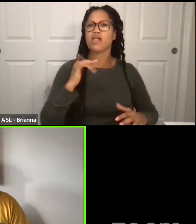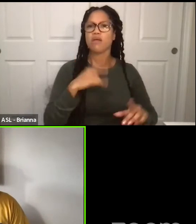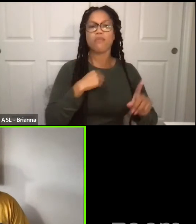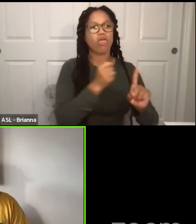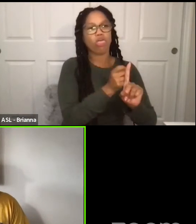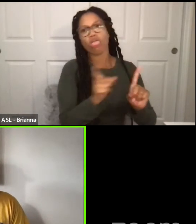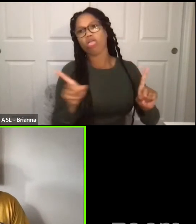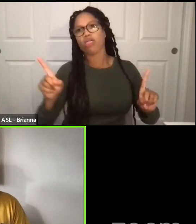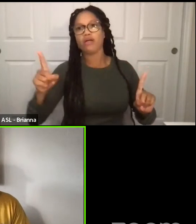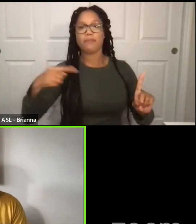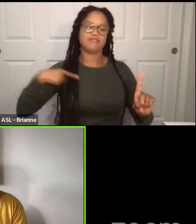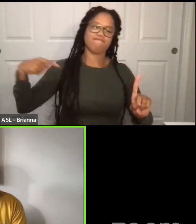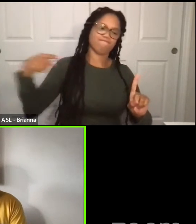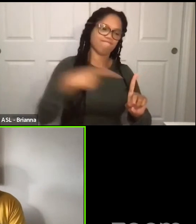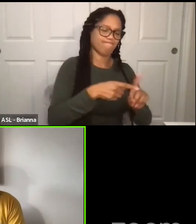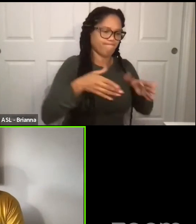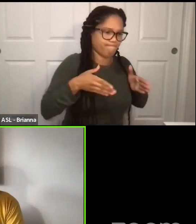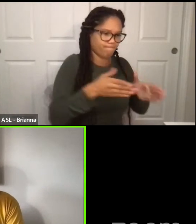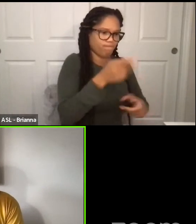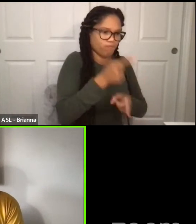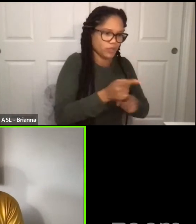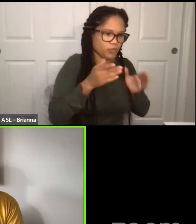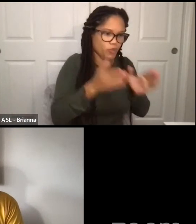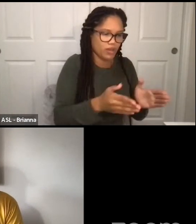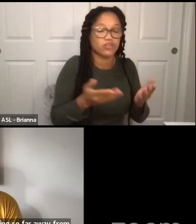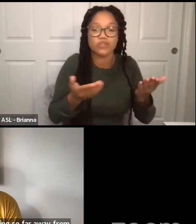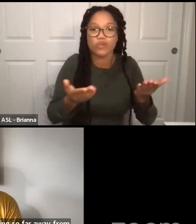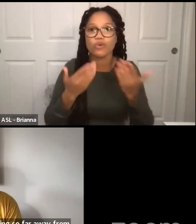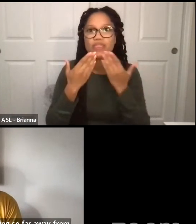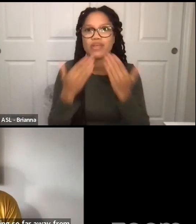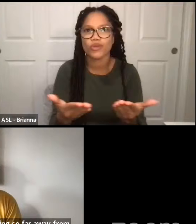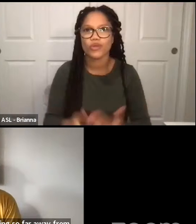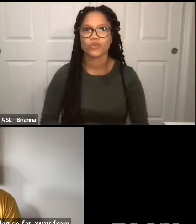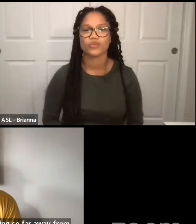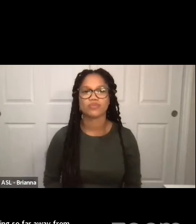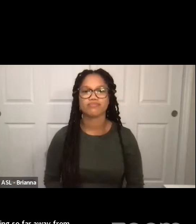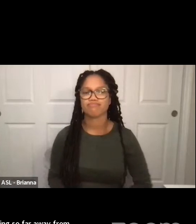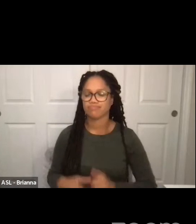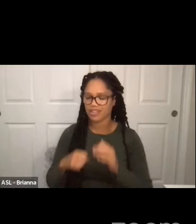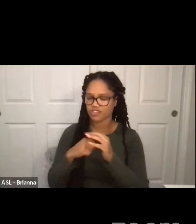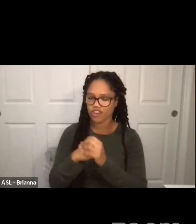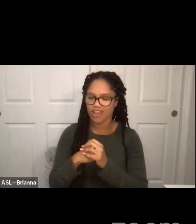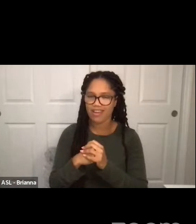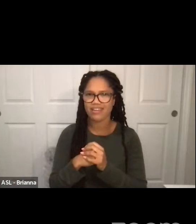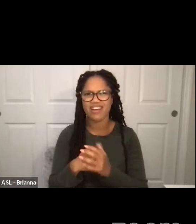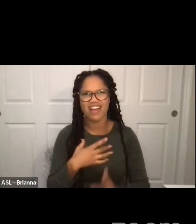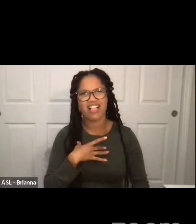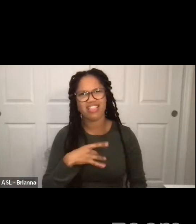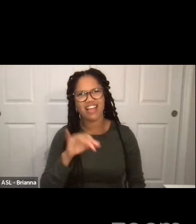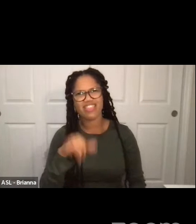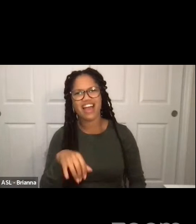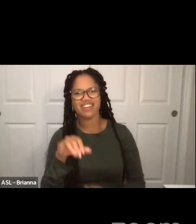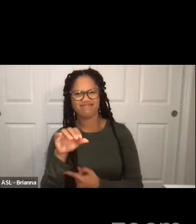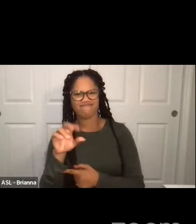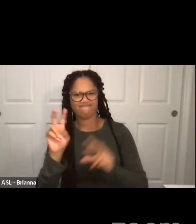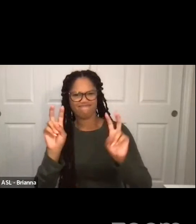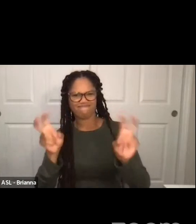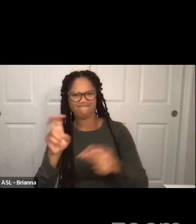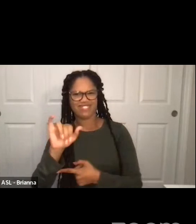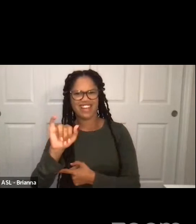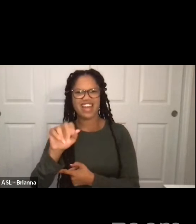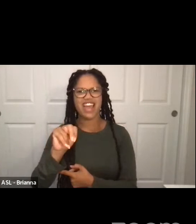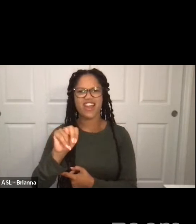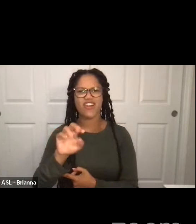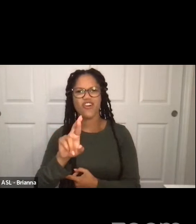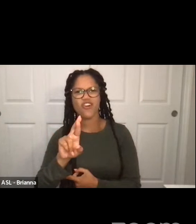I'm just grateful. Thanks. A shame. I like that, incredibly okay. I'm going to have to remember